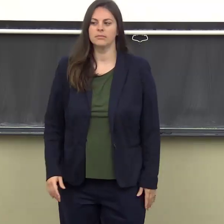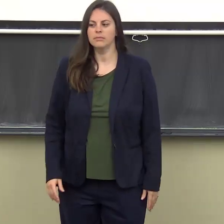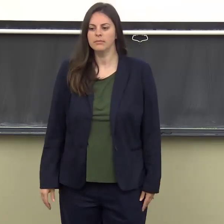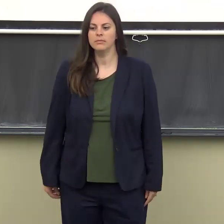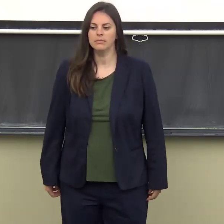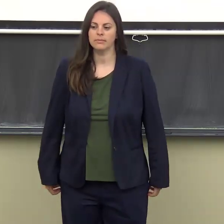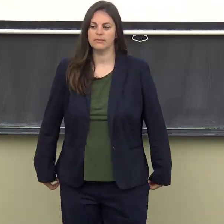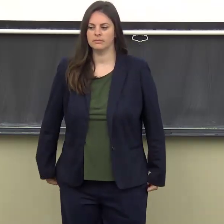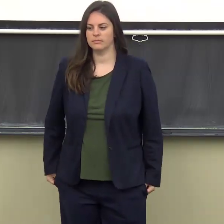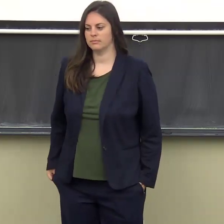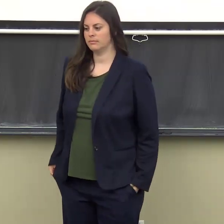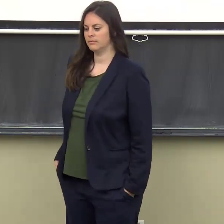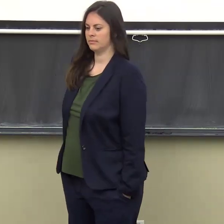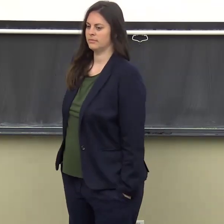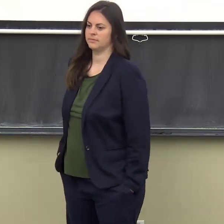Wendy, it's good.